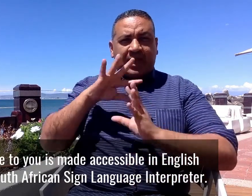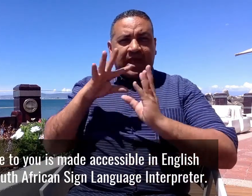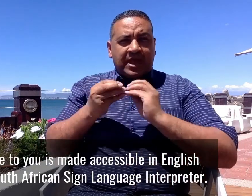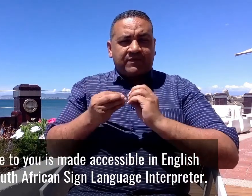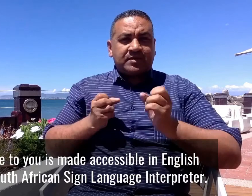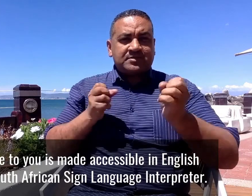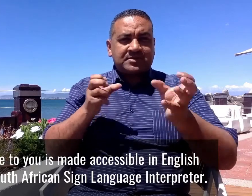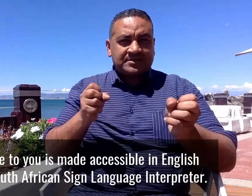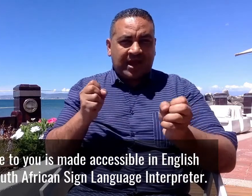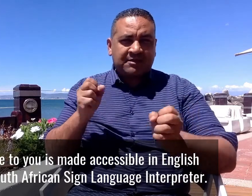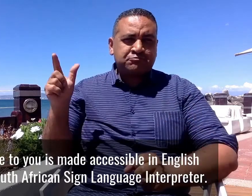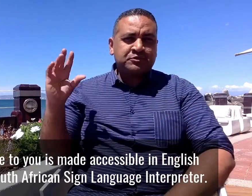Sign Language interpreter.